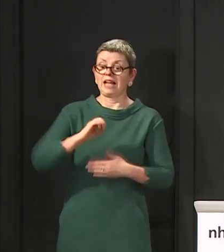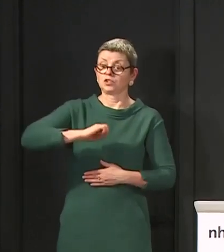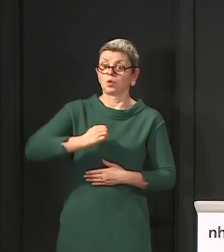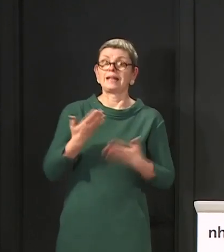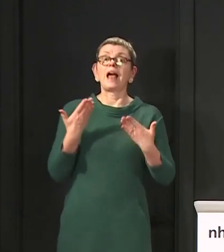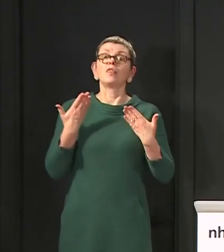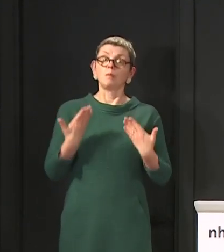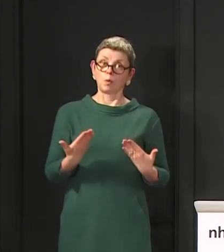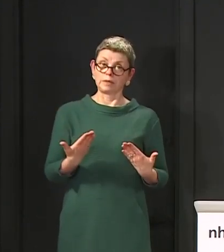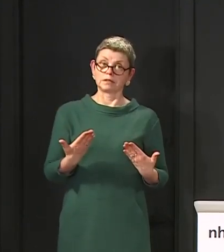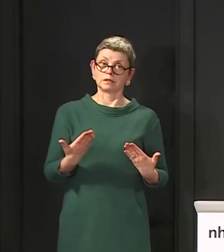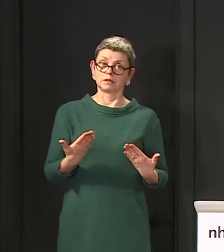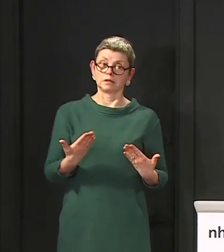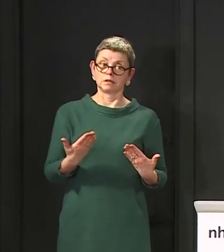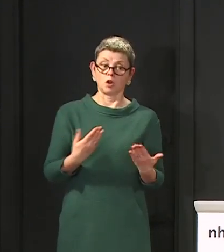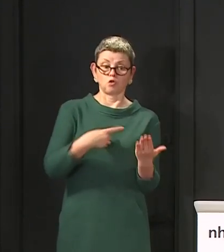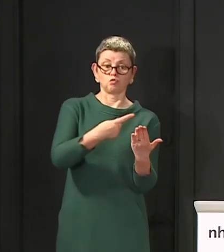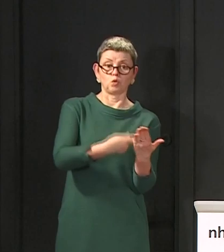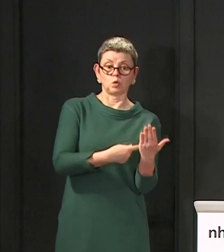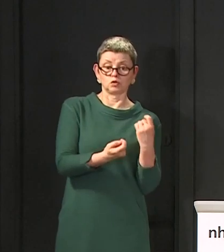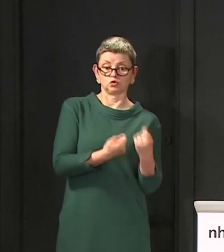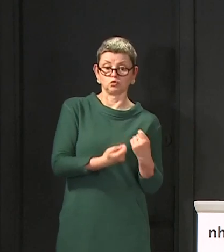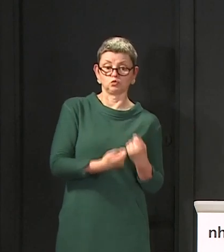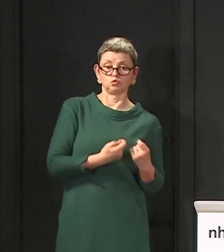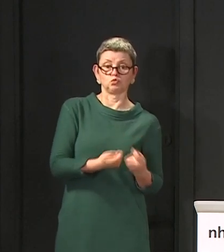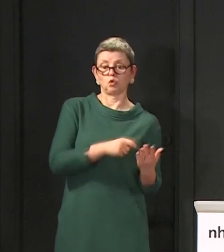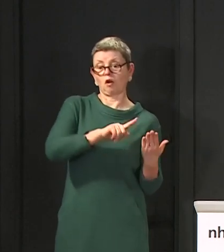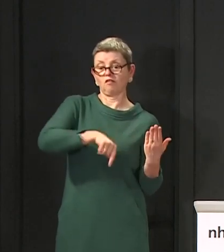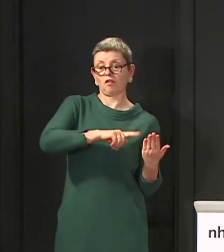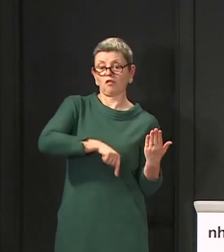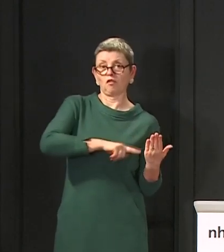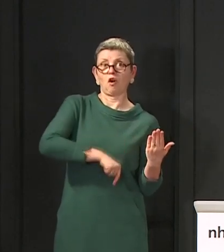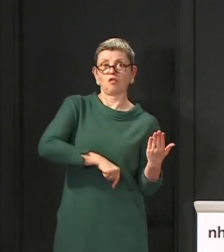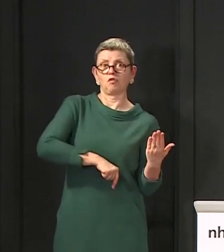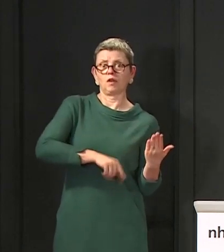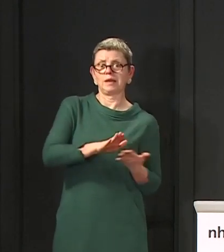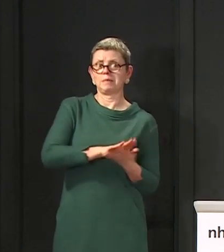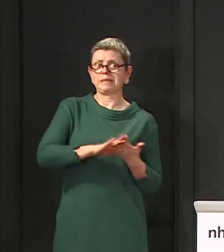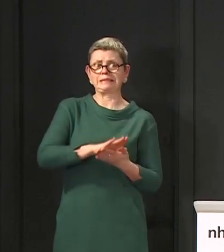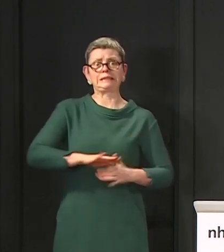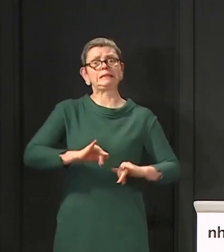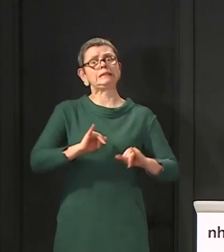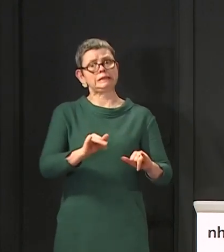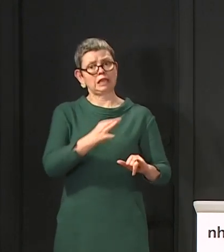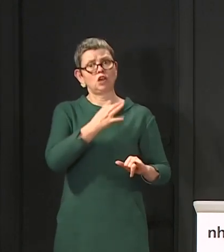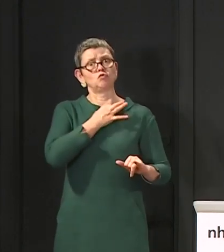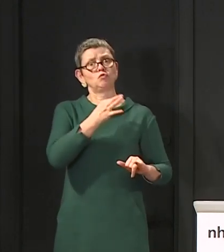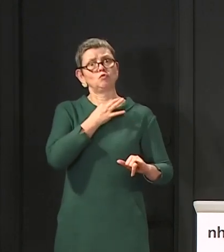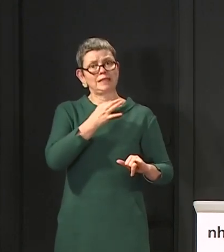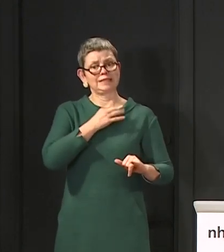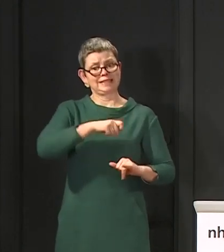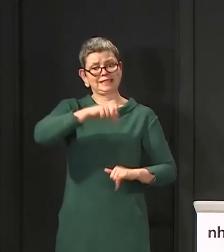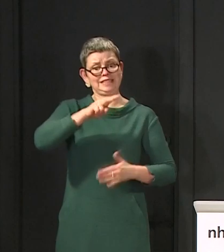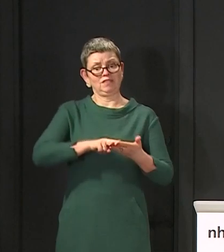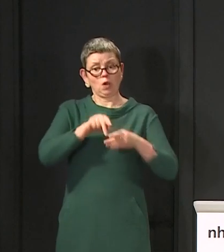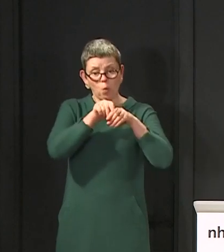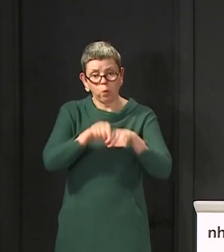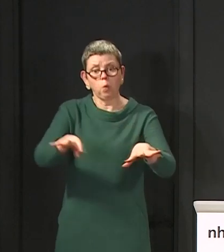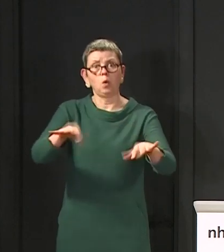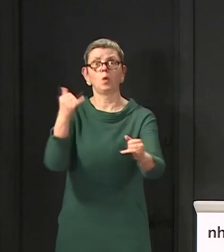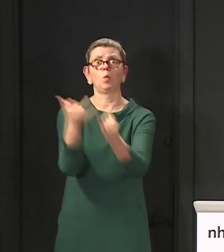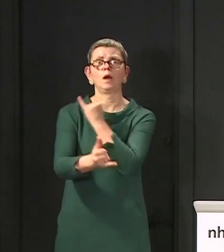present moment, relaxing too many restrictions too quickly creates a real risk that the virus will take off again, and I am not